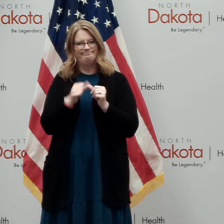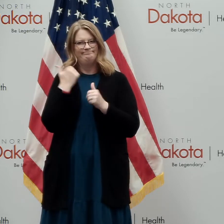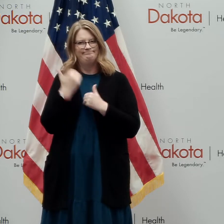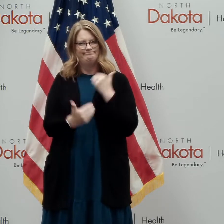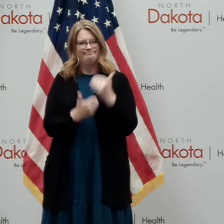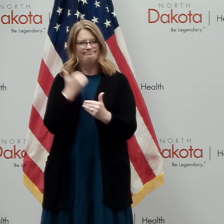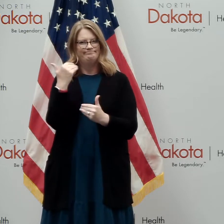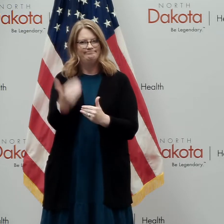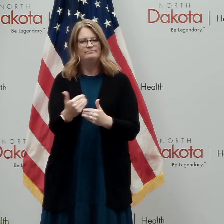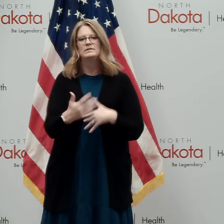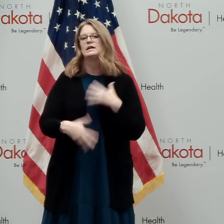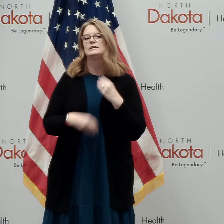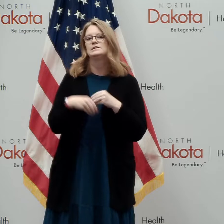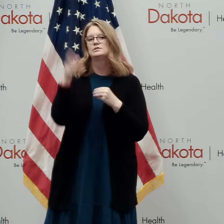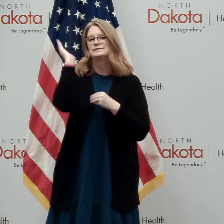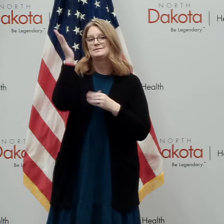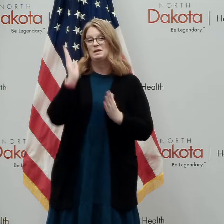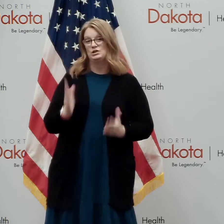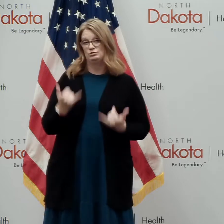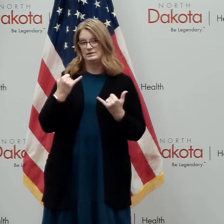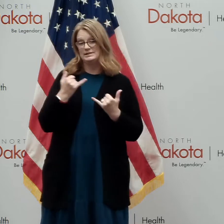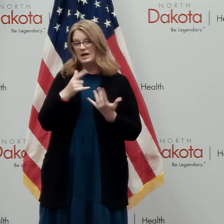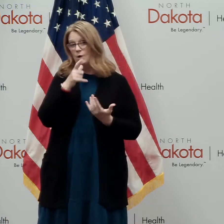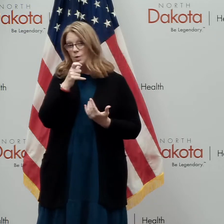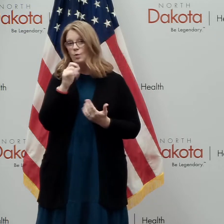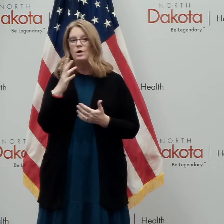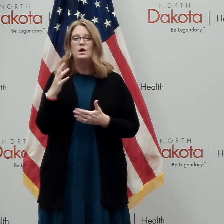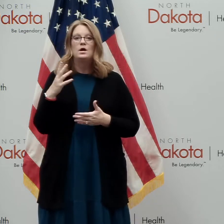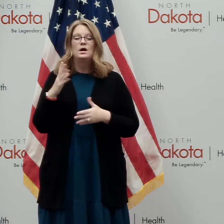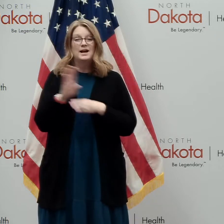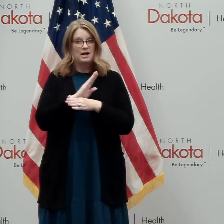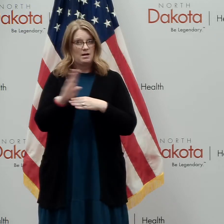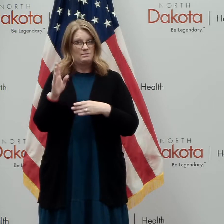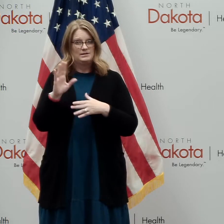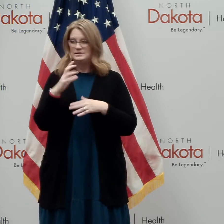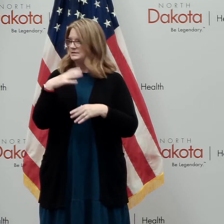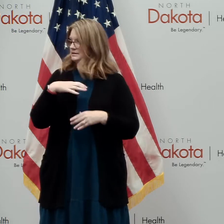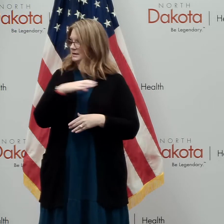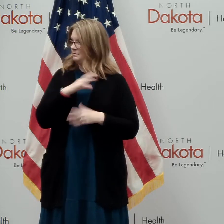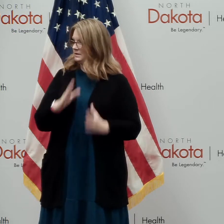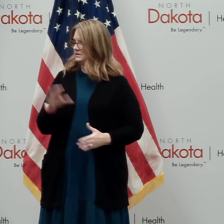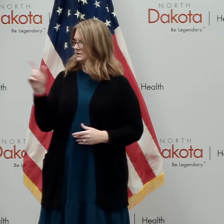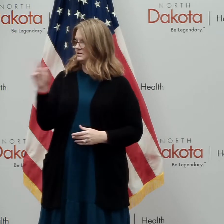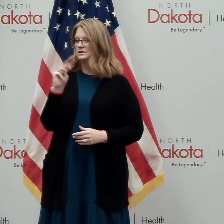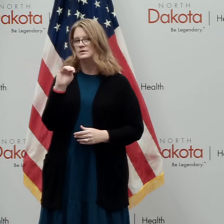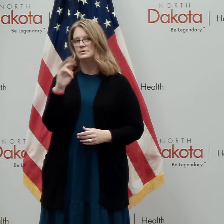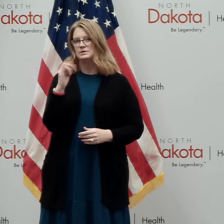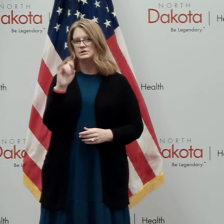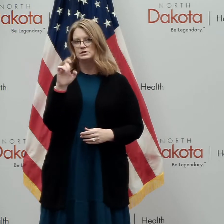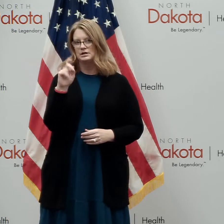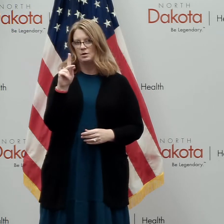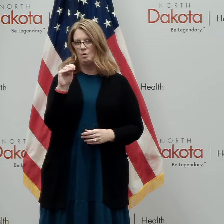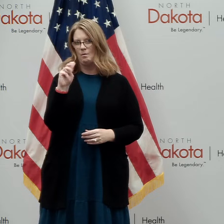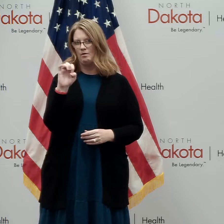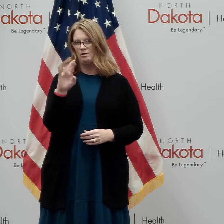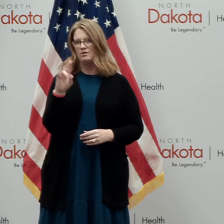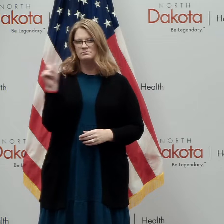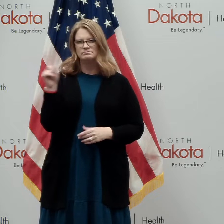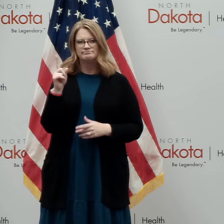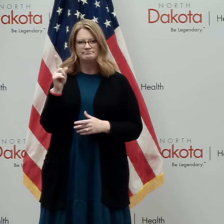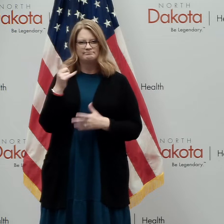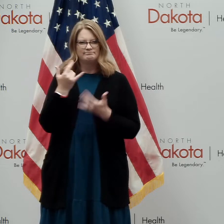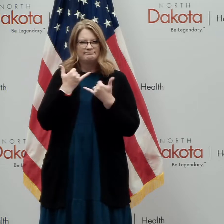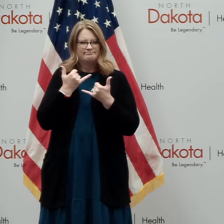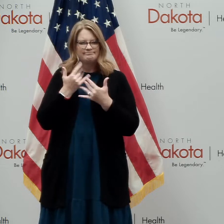Today, additional speakers today are going to include Commerce Commissioner Michelle Kommer. Thank you, Michelle, for being here for an update on the